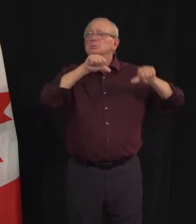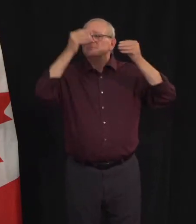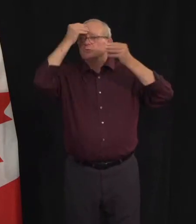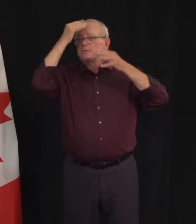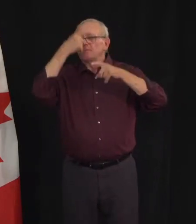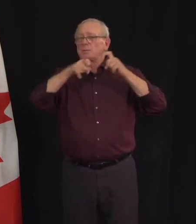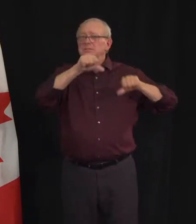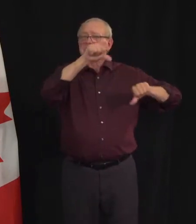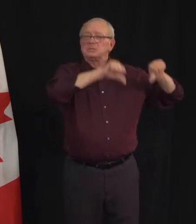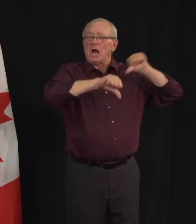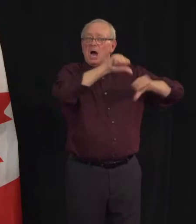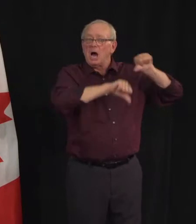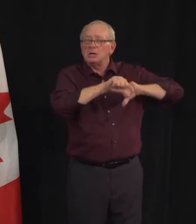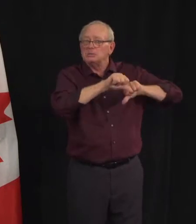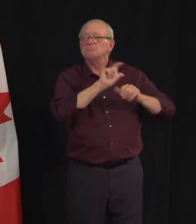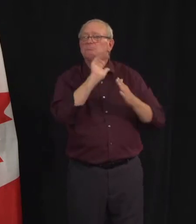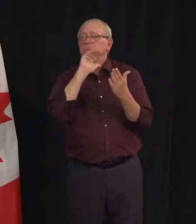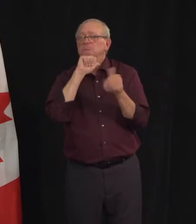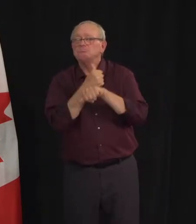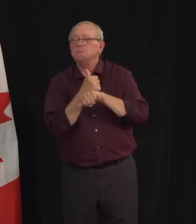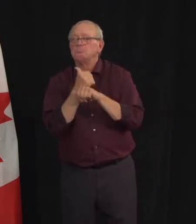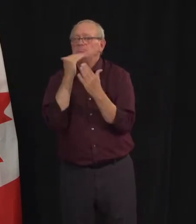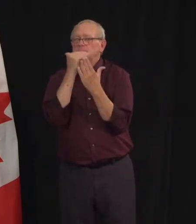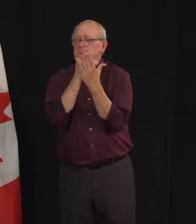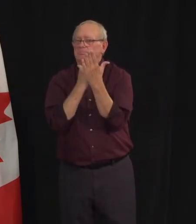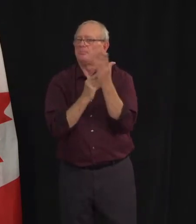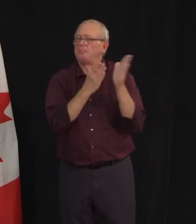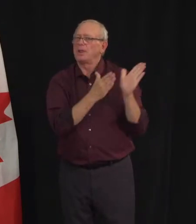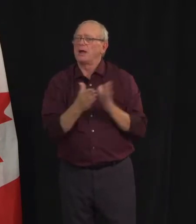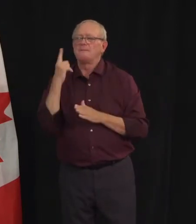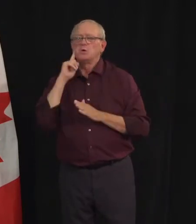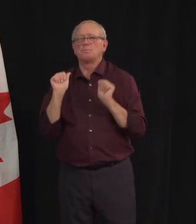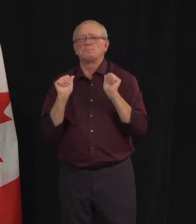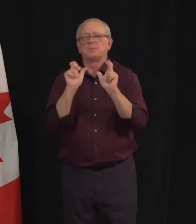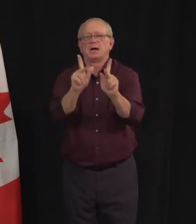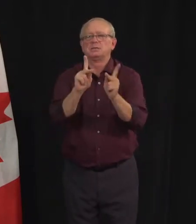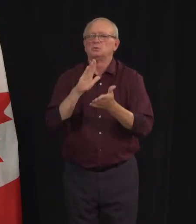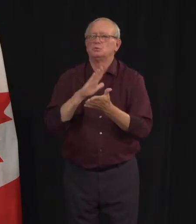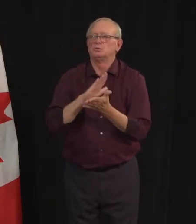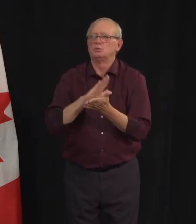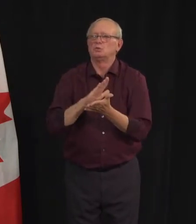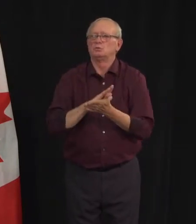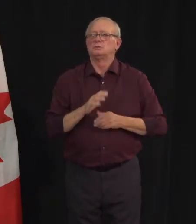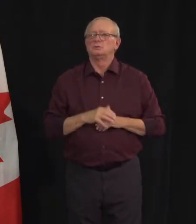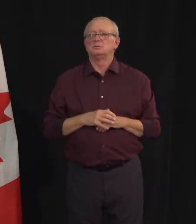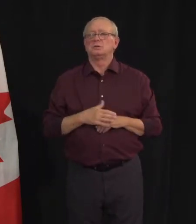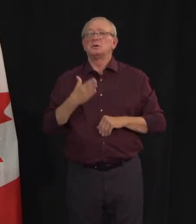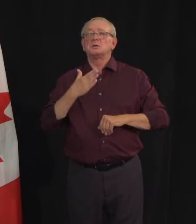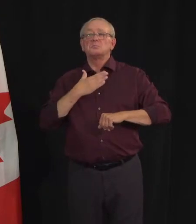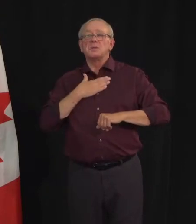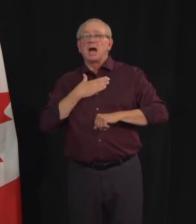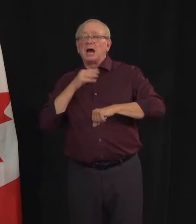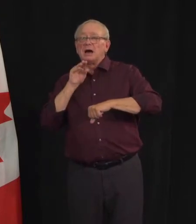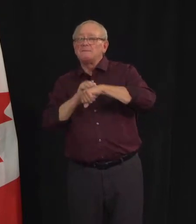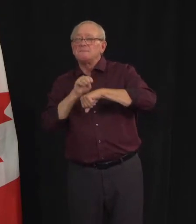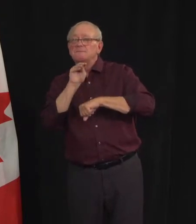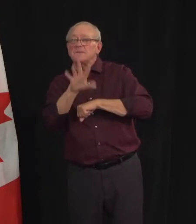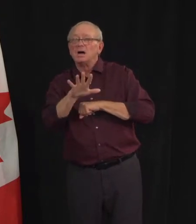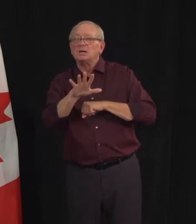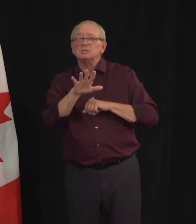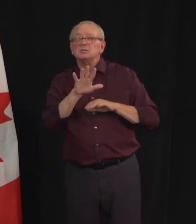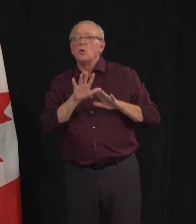plan. My advice is based on a review of evidence on what has worked or not worked around the